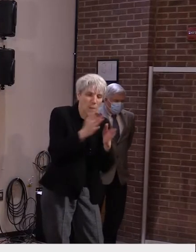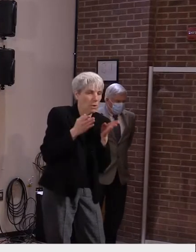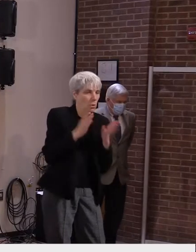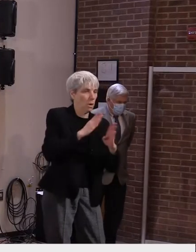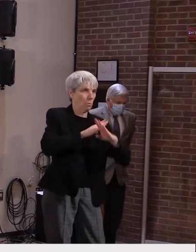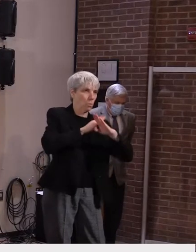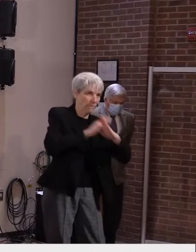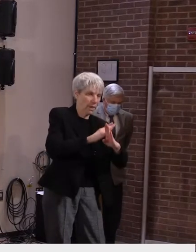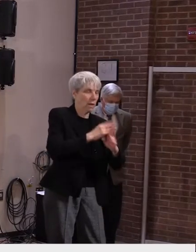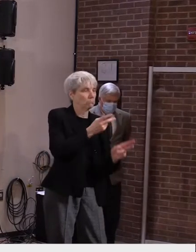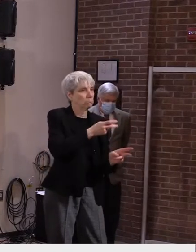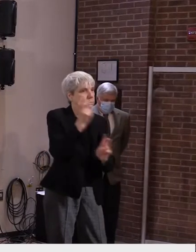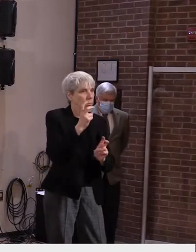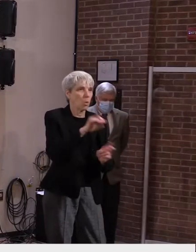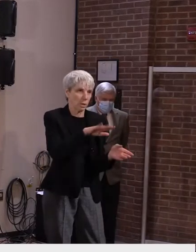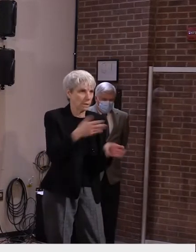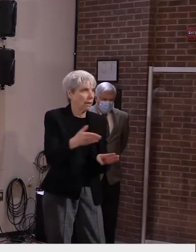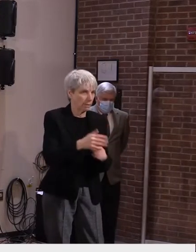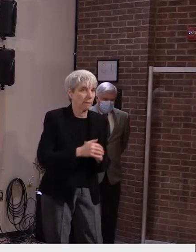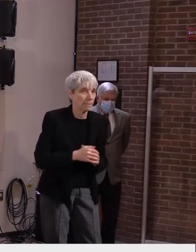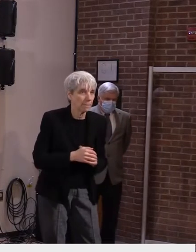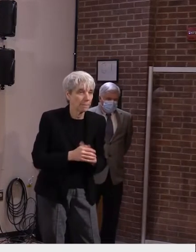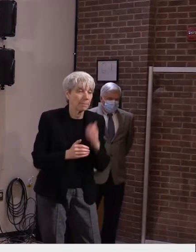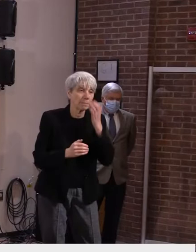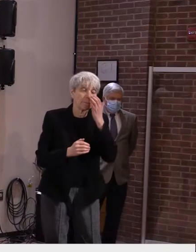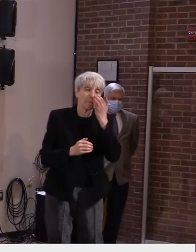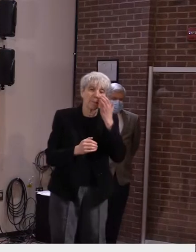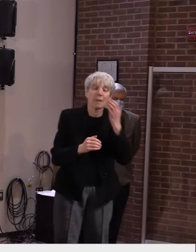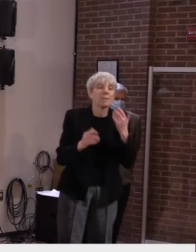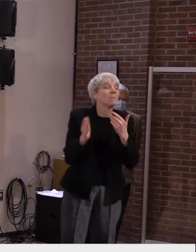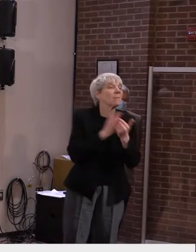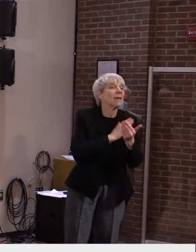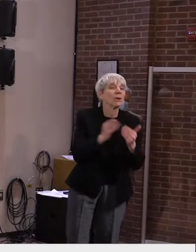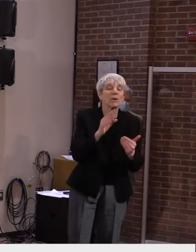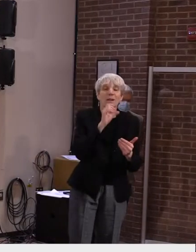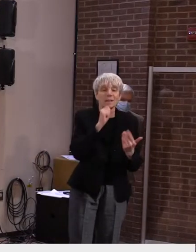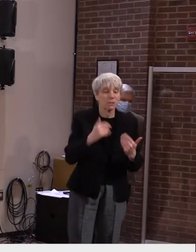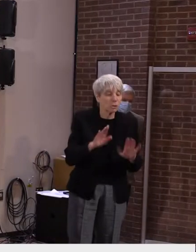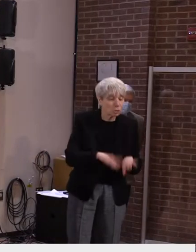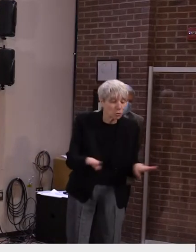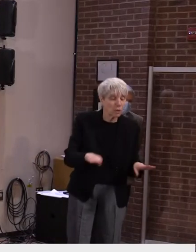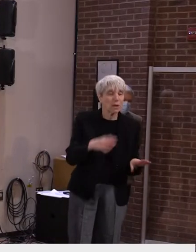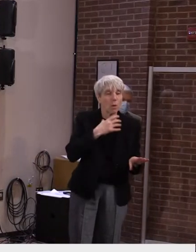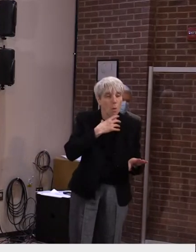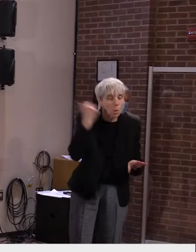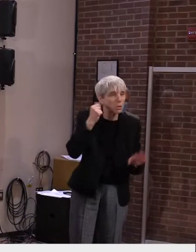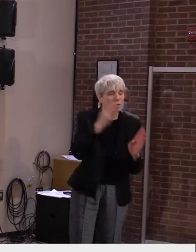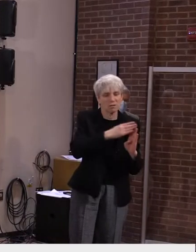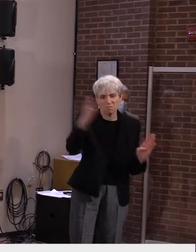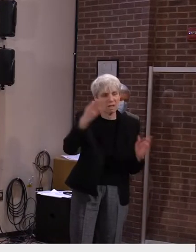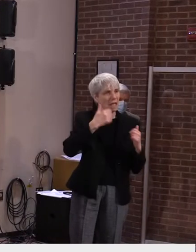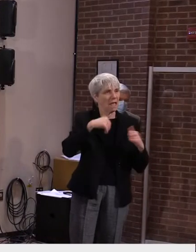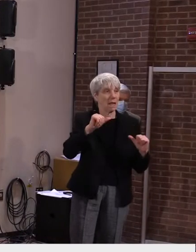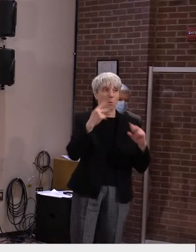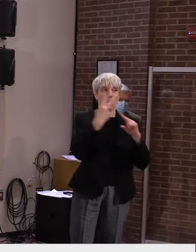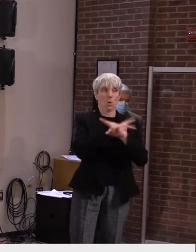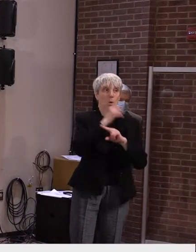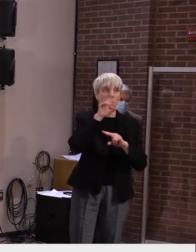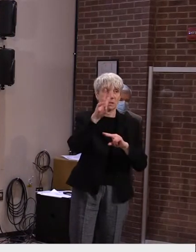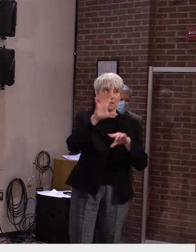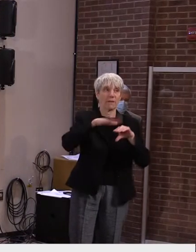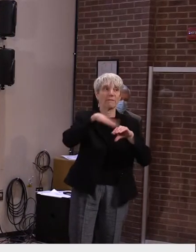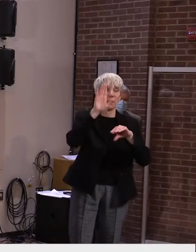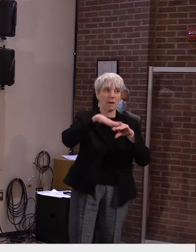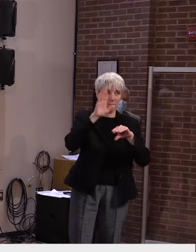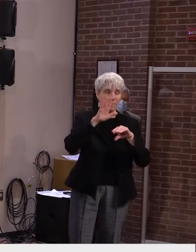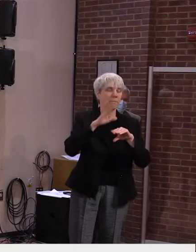outcome. This is important for anyone of any age, especially if you're over 65. And